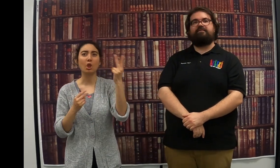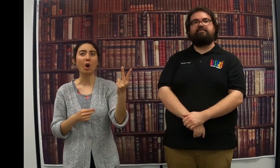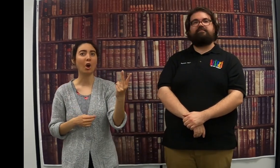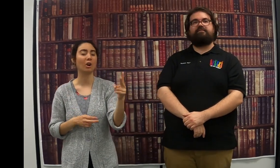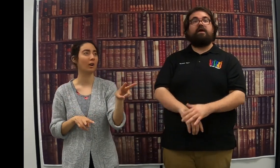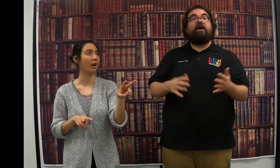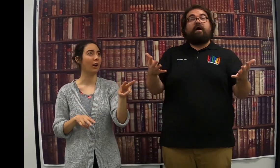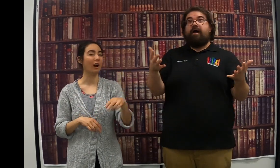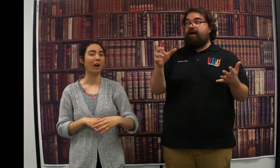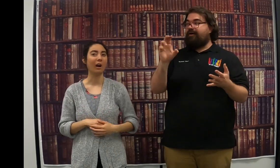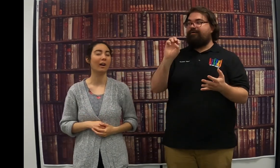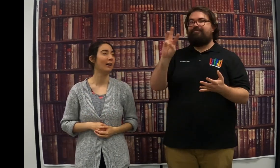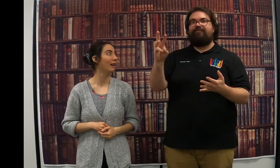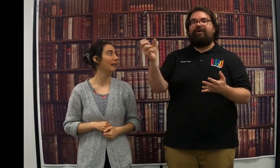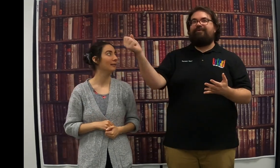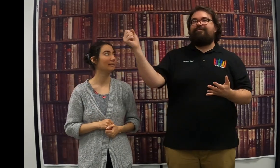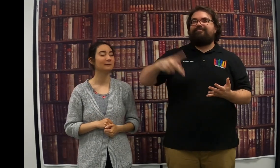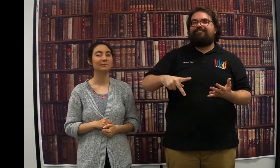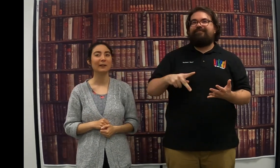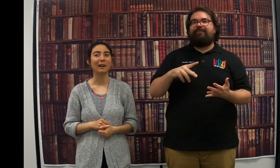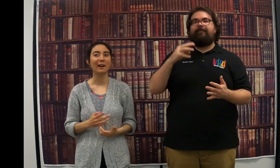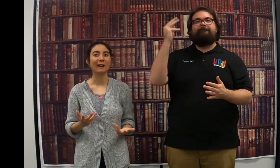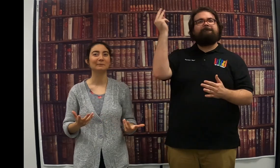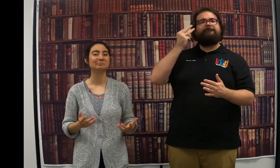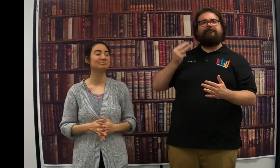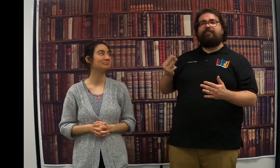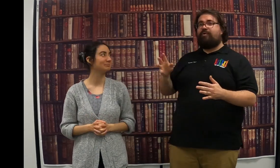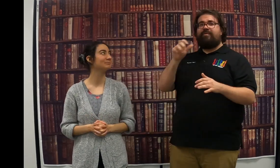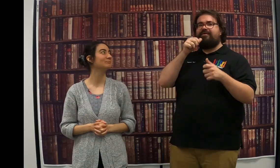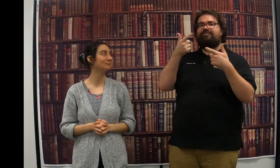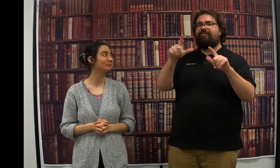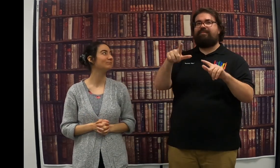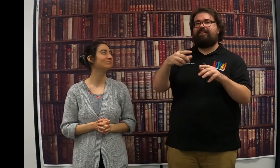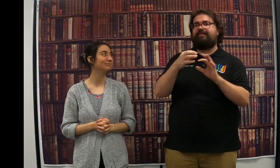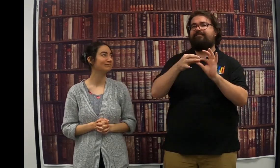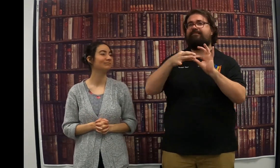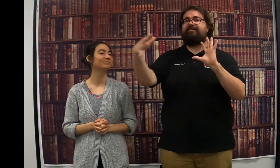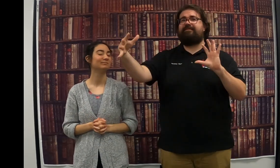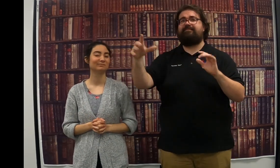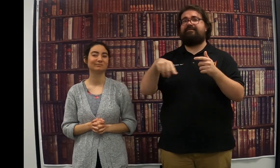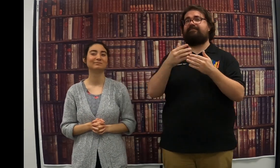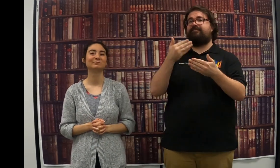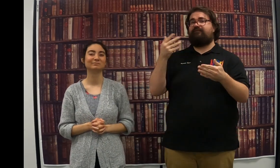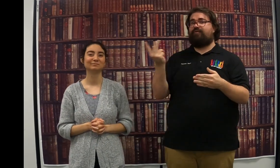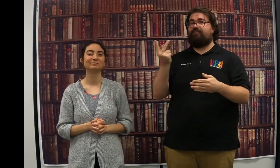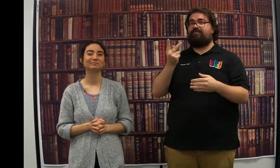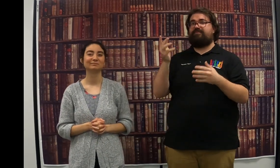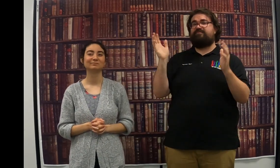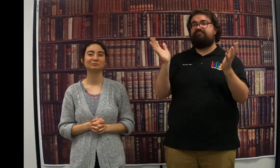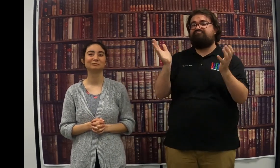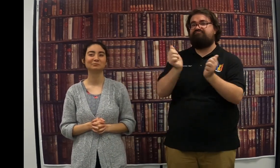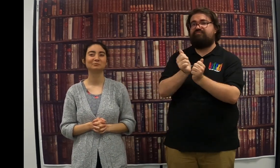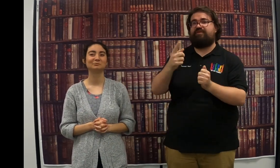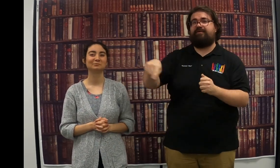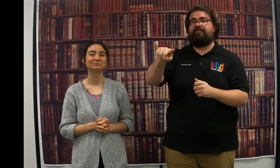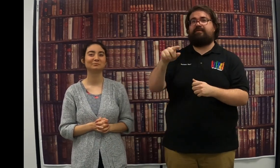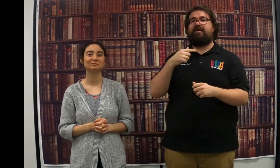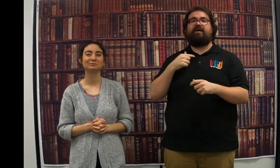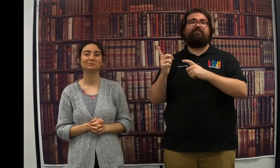Emrys, look! Ah, our crow is back. Morgana, don't let them leave until we've both spoken to them. I'm